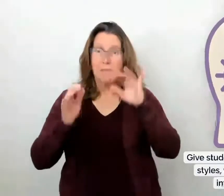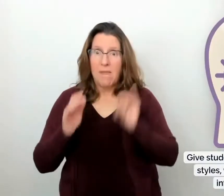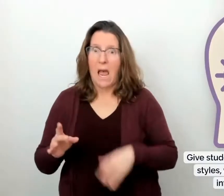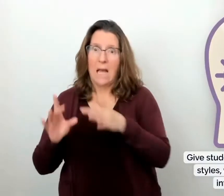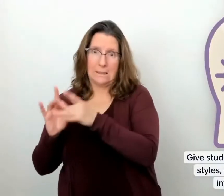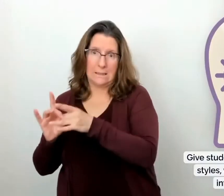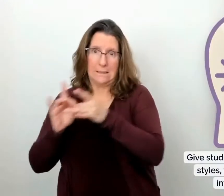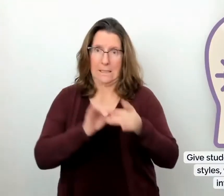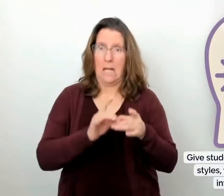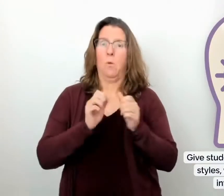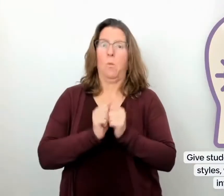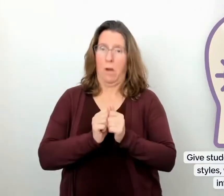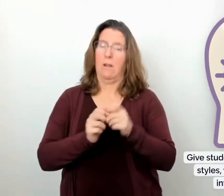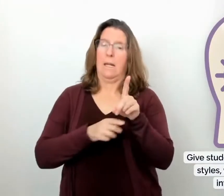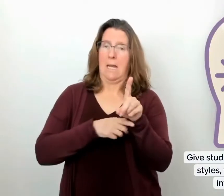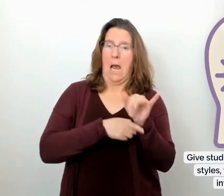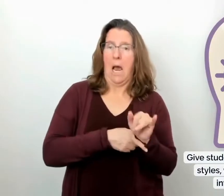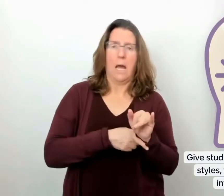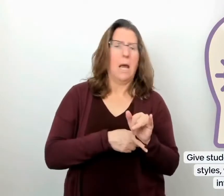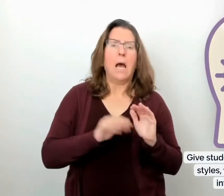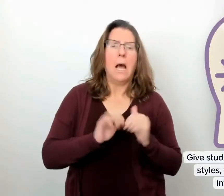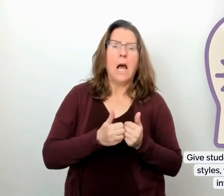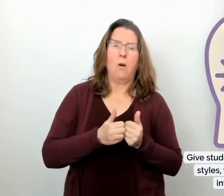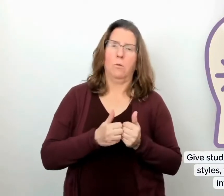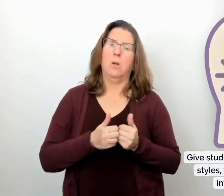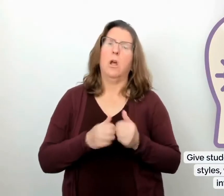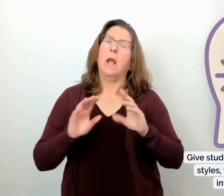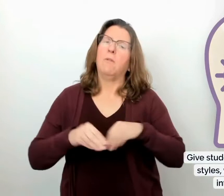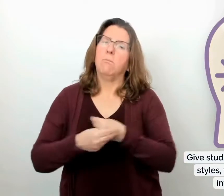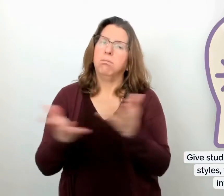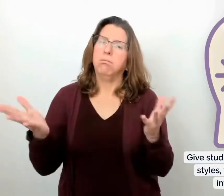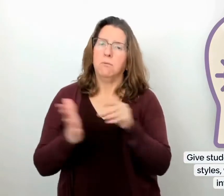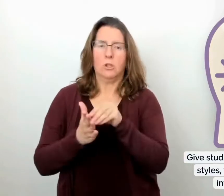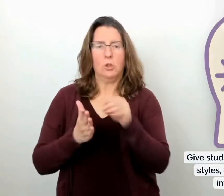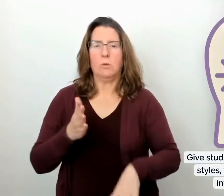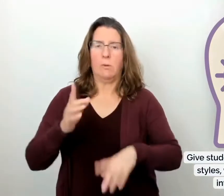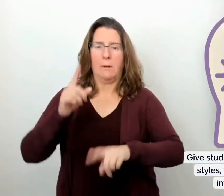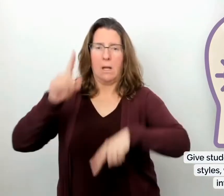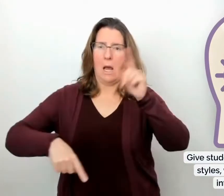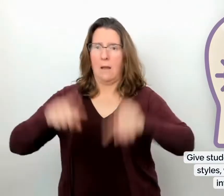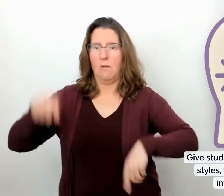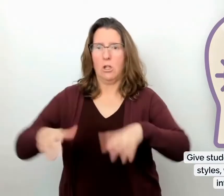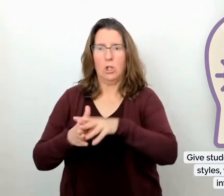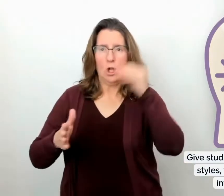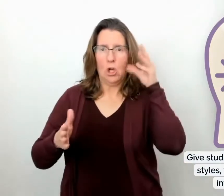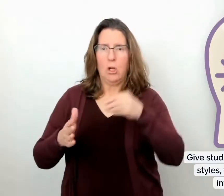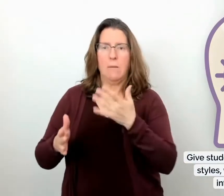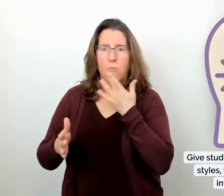this principle, you are differentiating your instruction by providing representations of the information and knowledge in